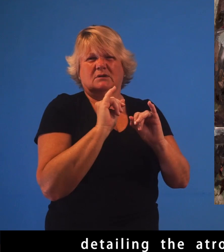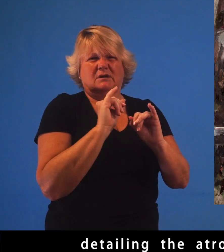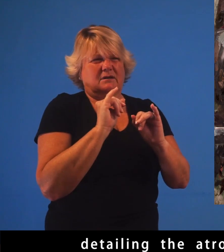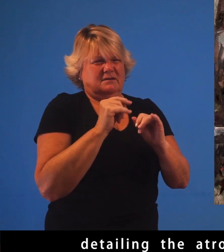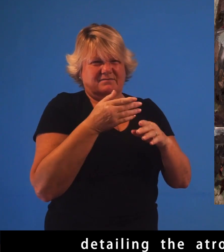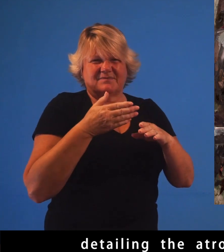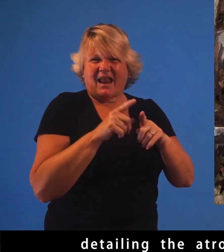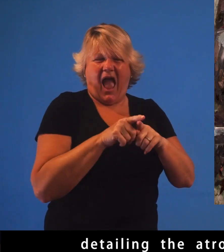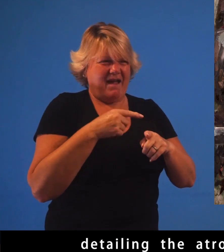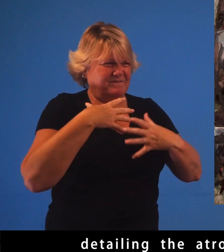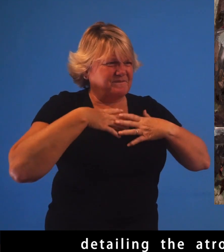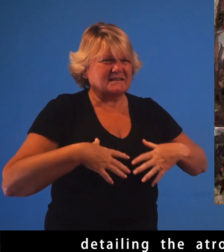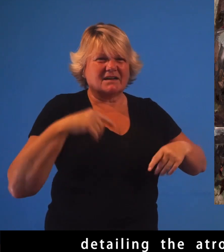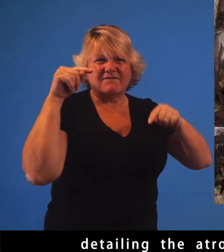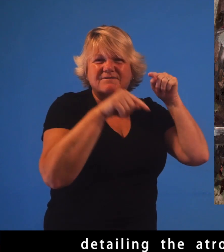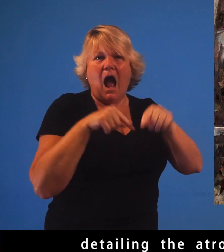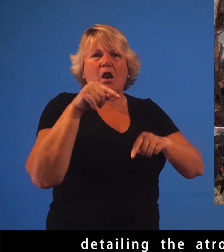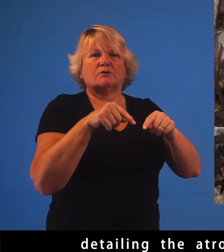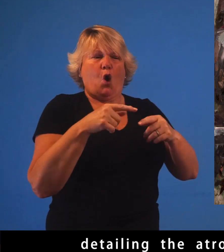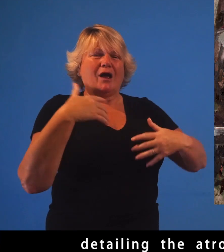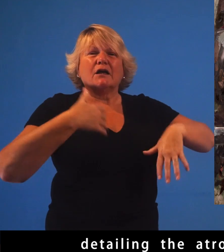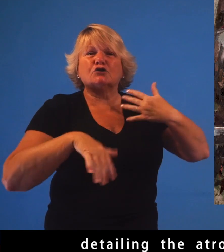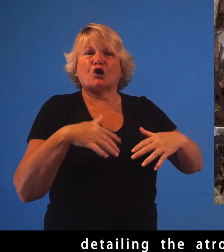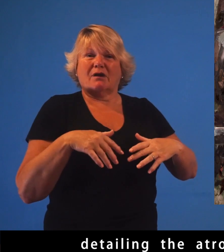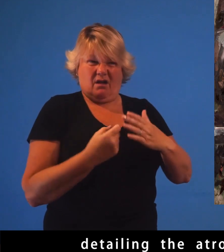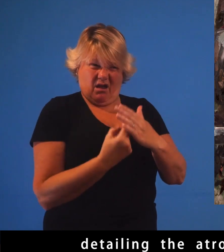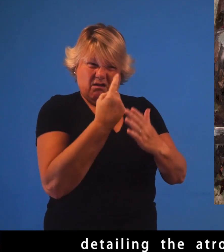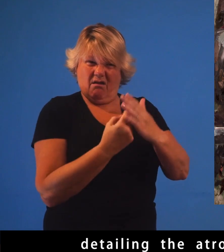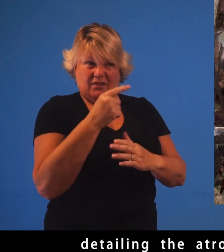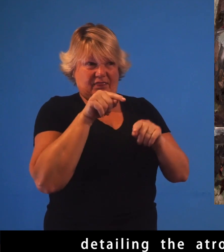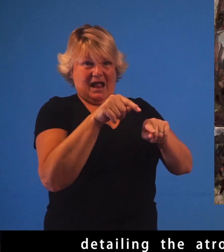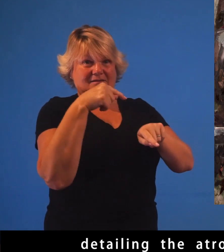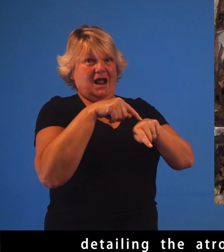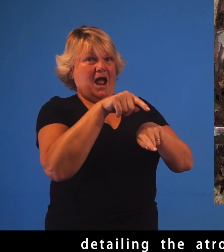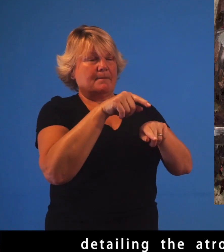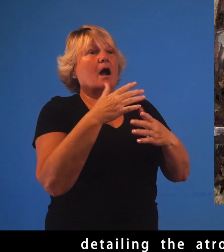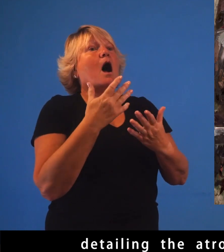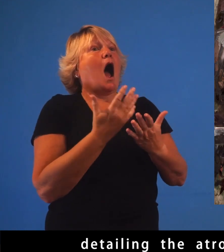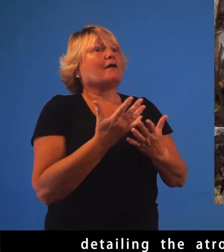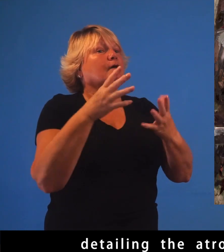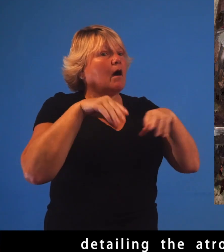detailing the atrocities taking place at the time and based on victims' accounts.